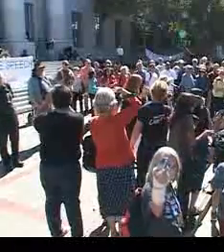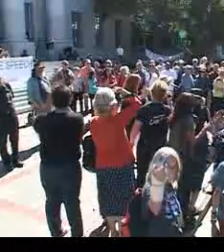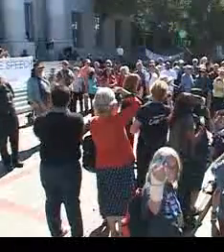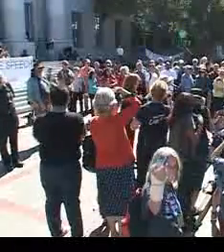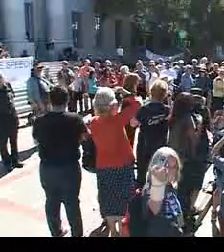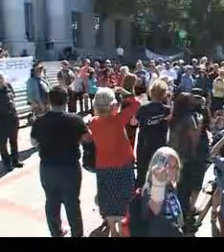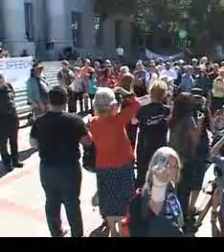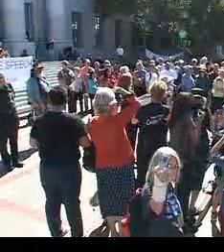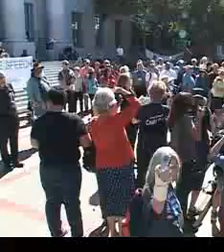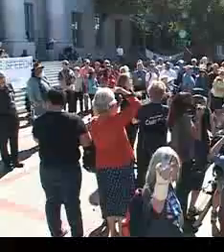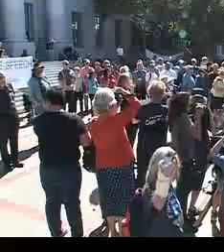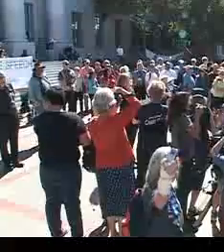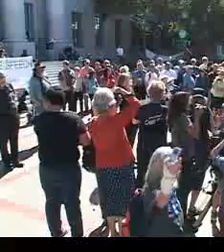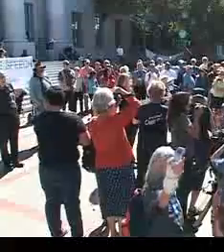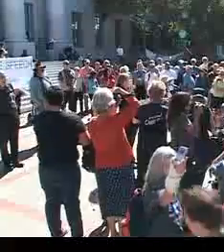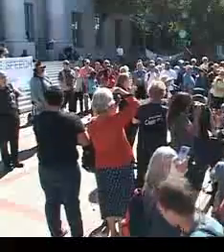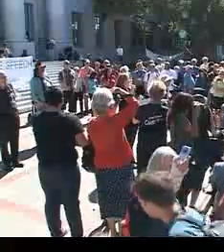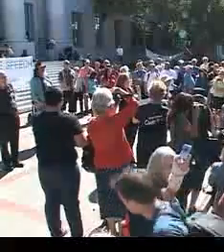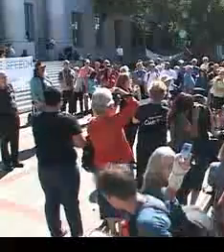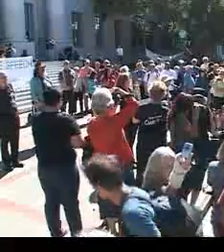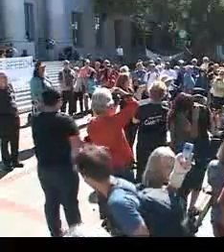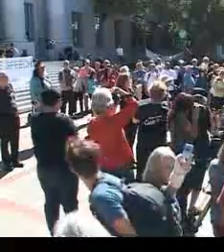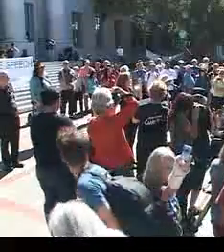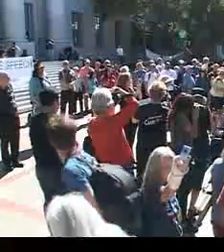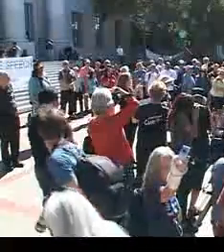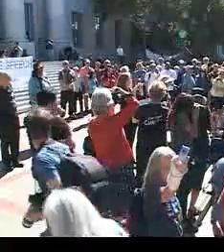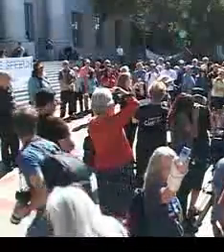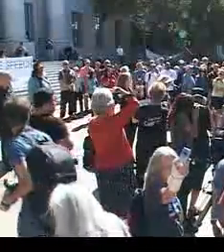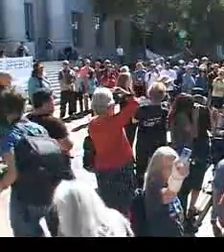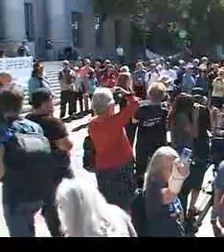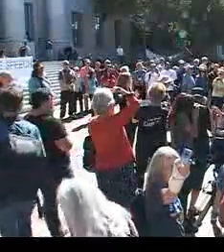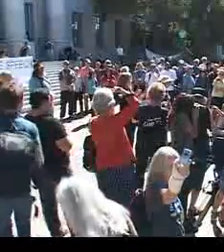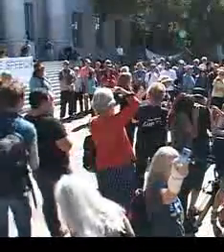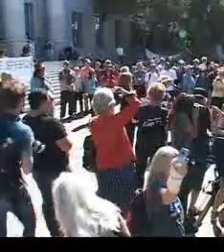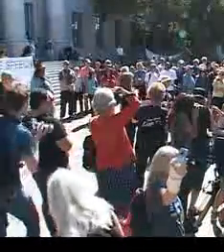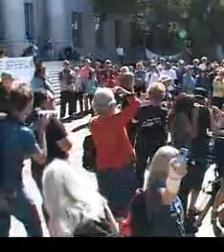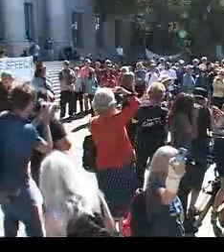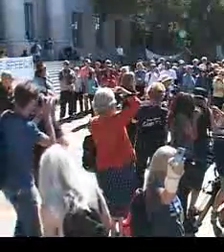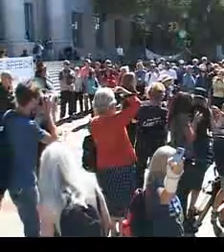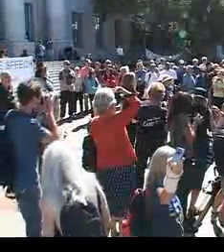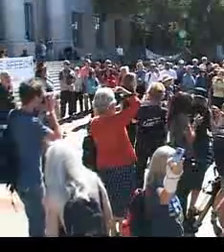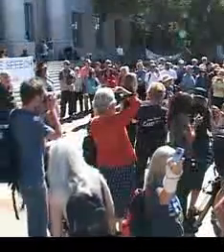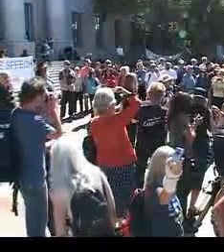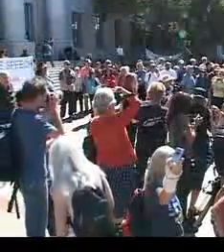himself, and when he couldn't produce a reg card, had him arrested.